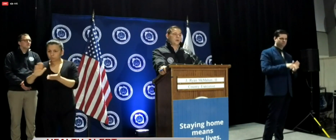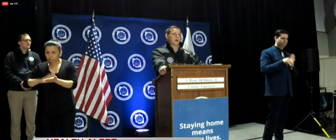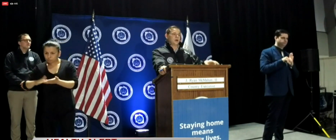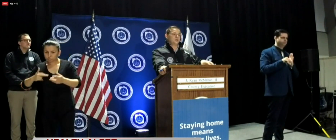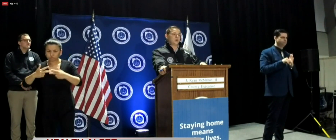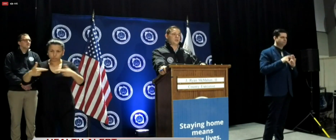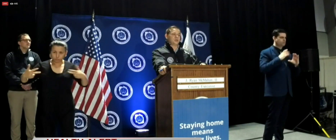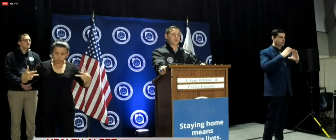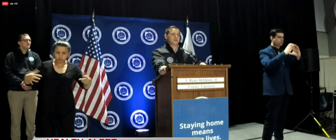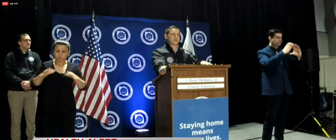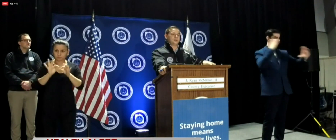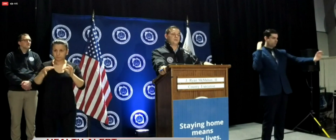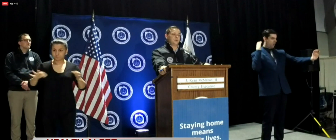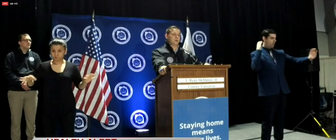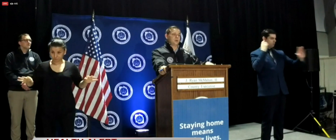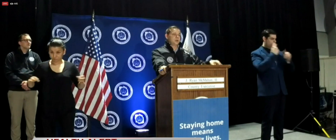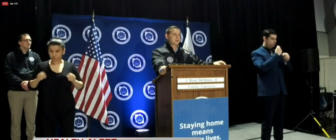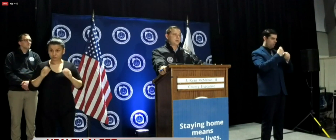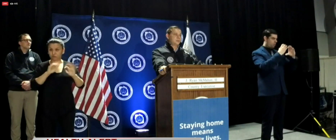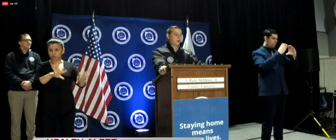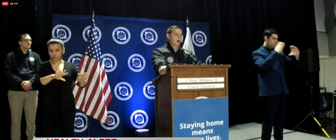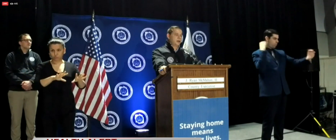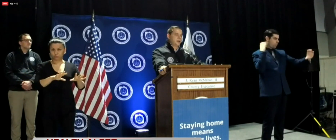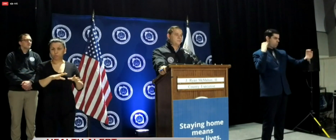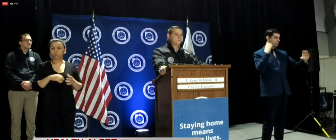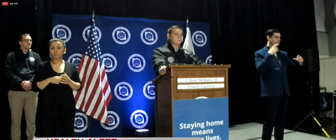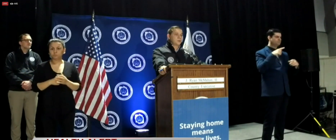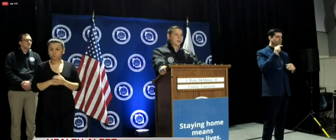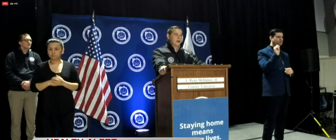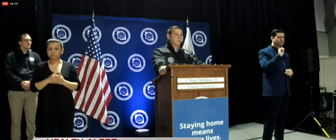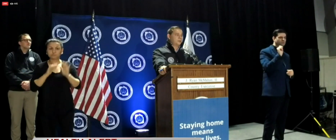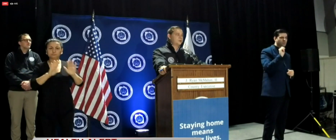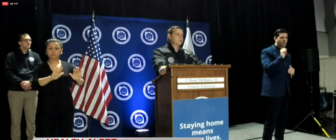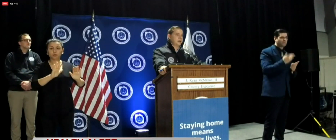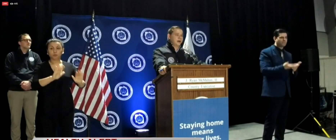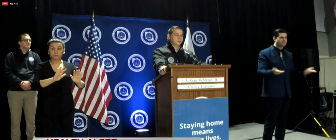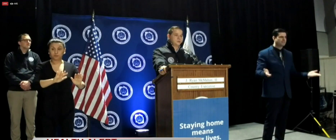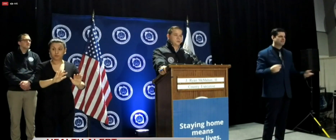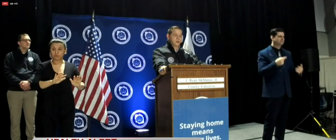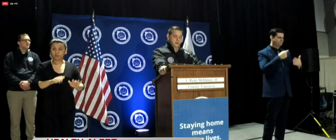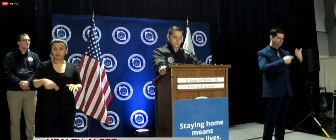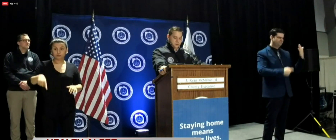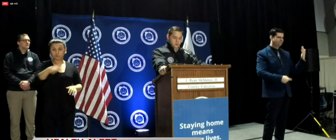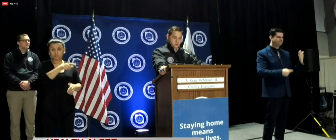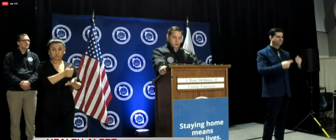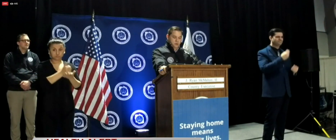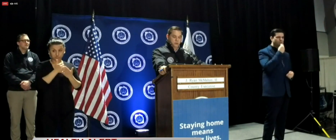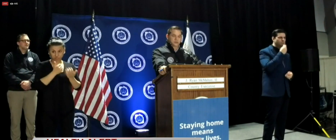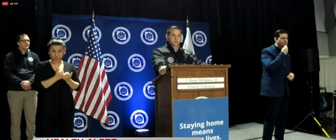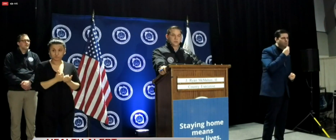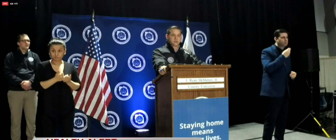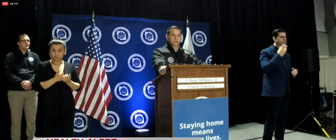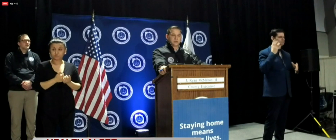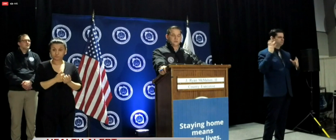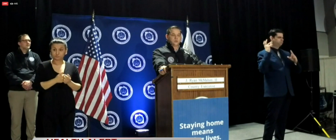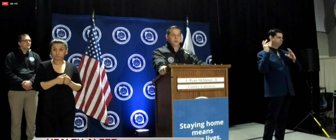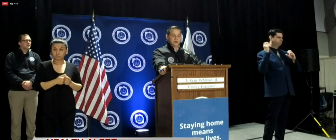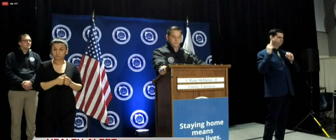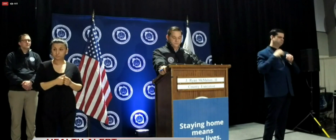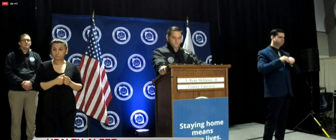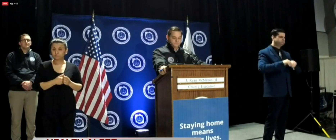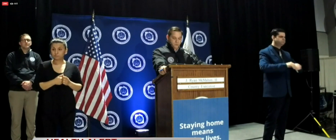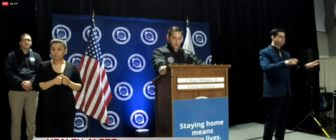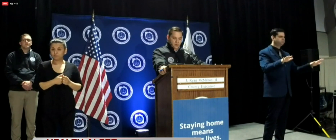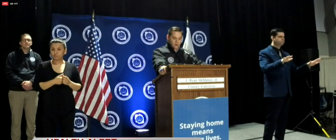of toiletries and food that they brought in and helped us get out to the rescue mission, the food